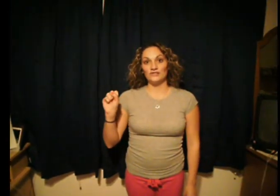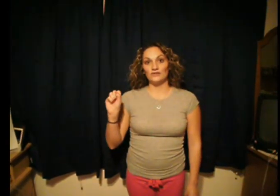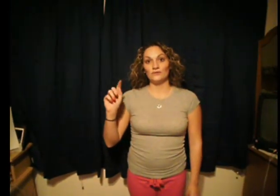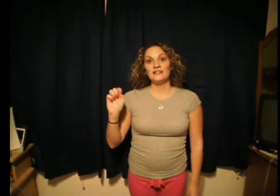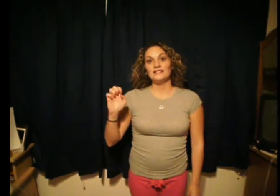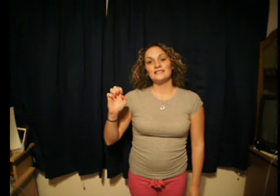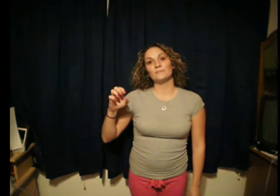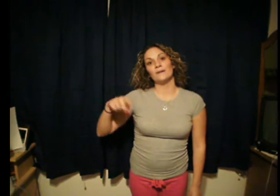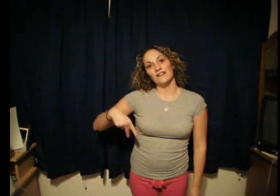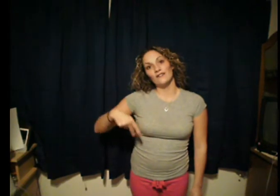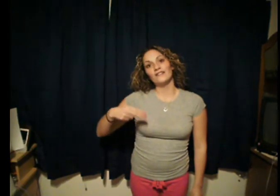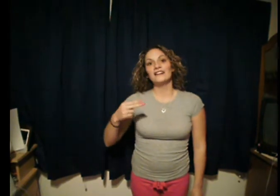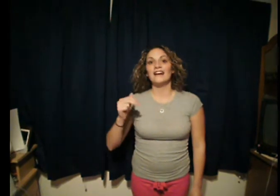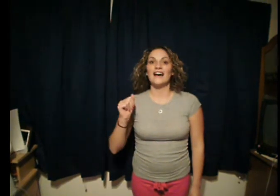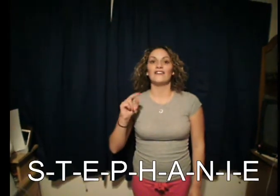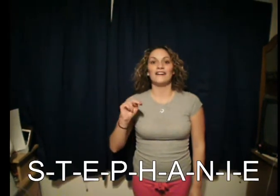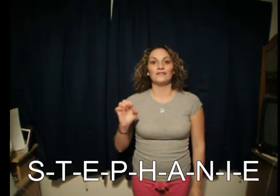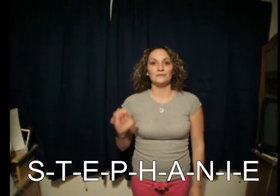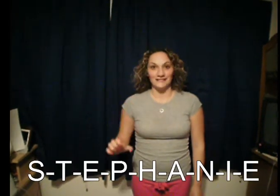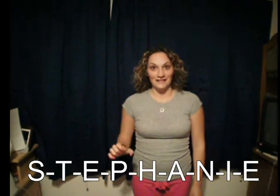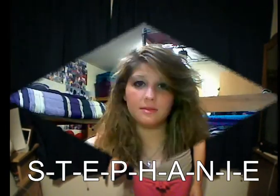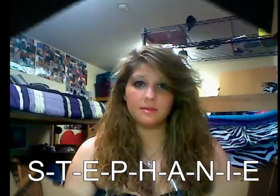to spell out everyone's name.